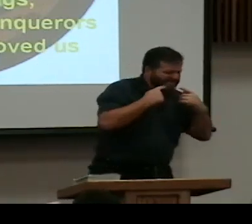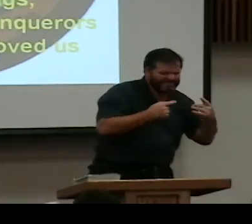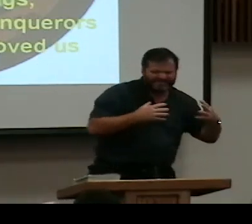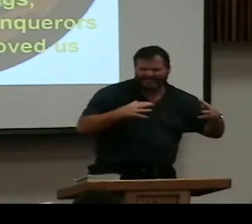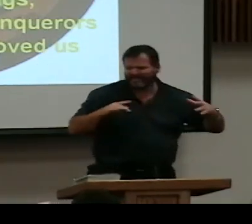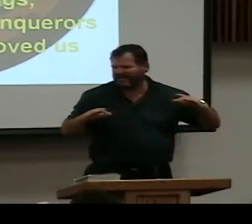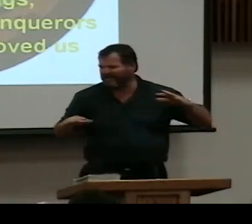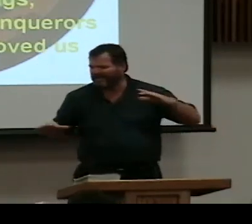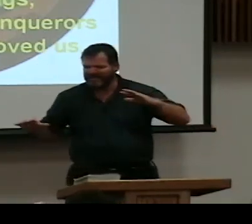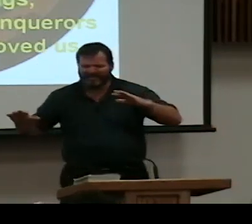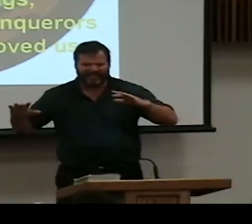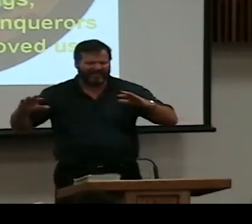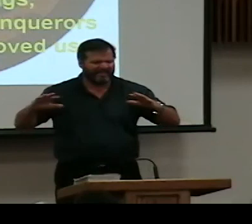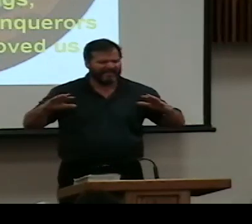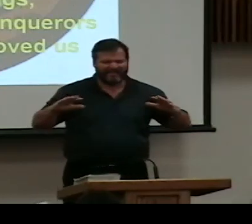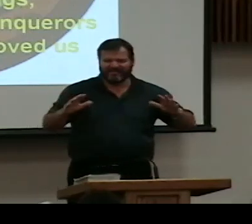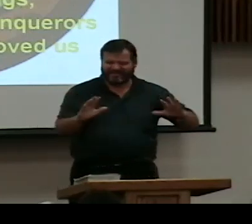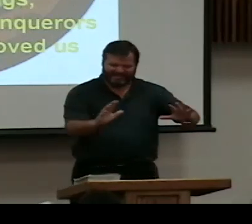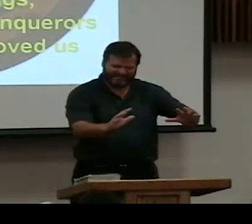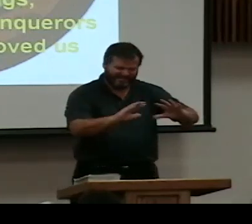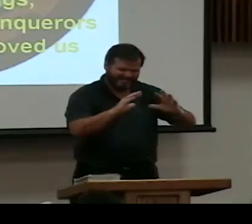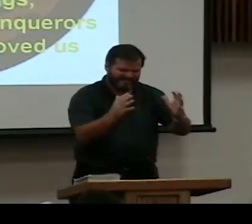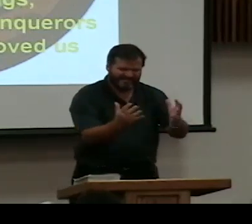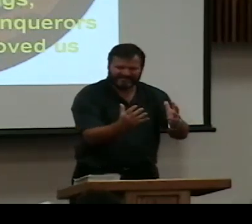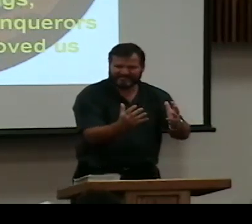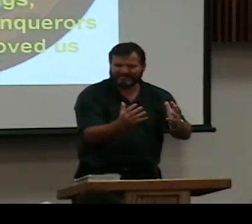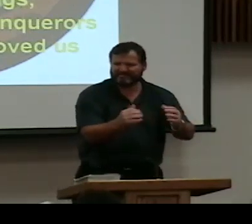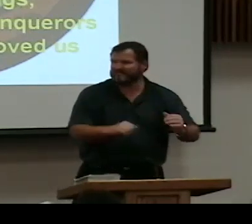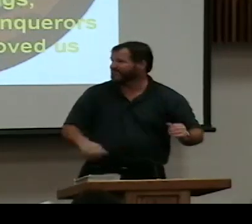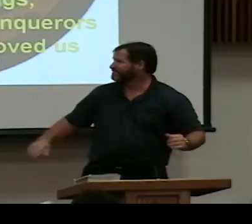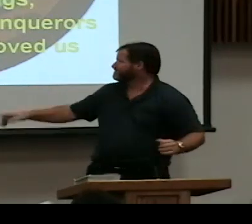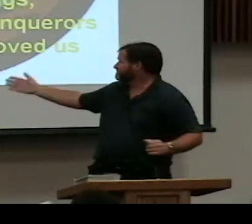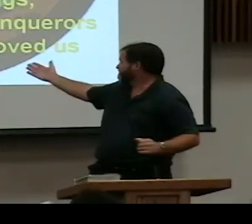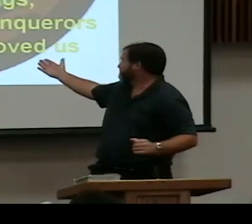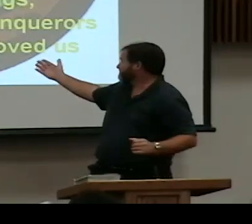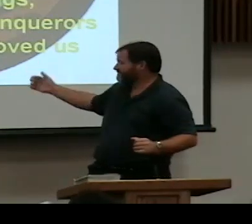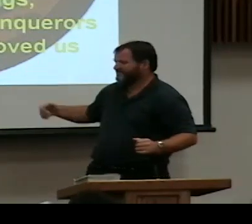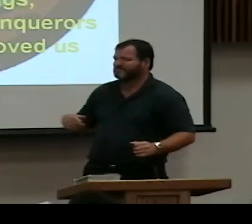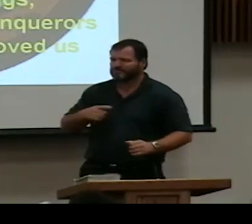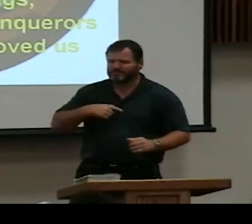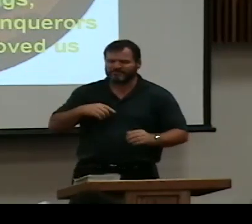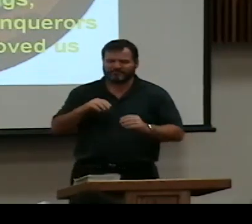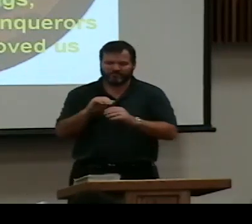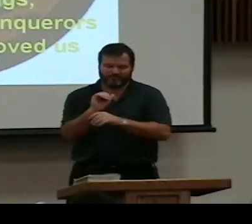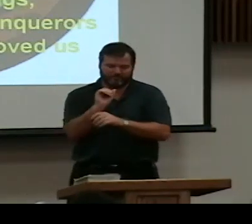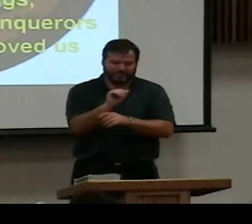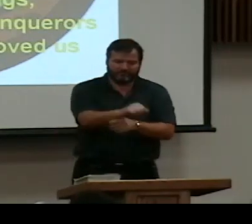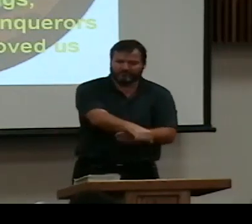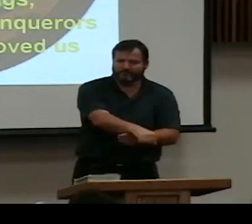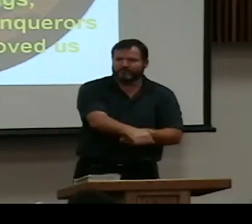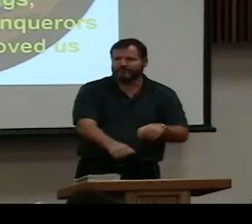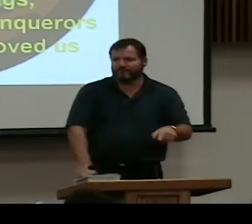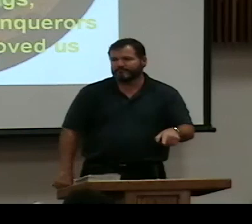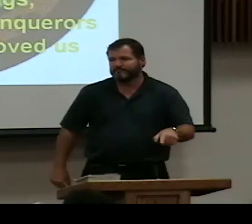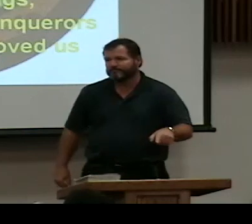more than conquerors.